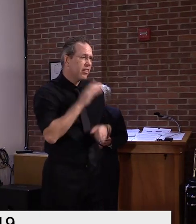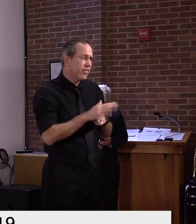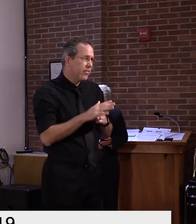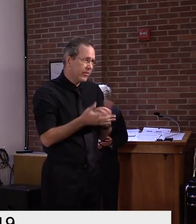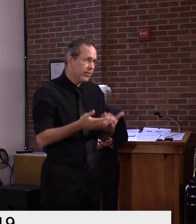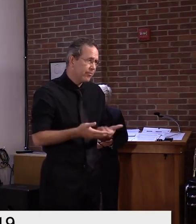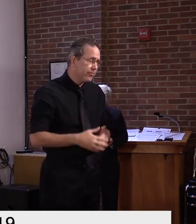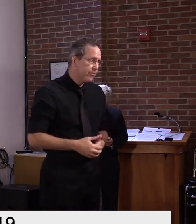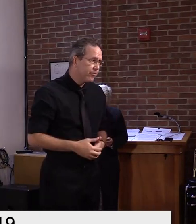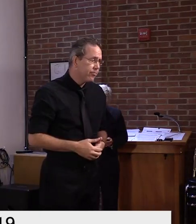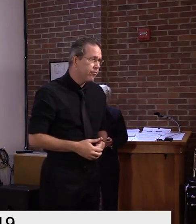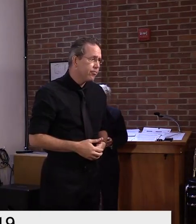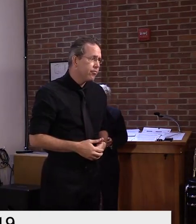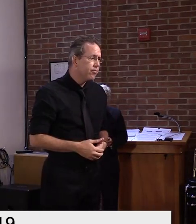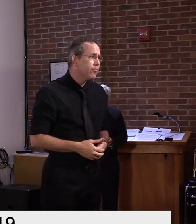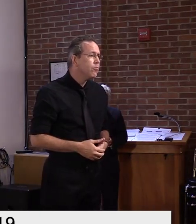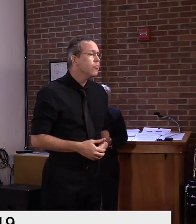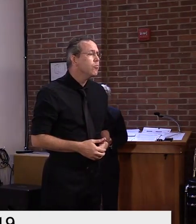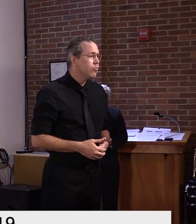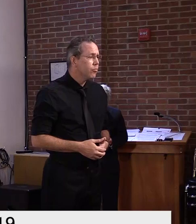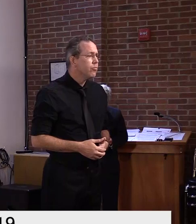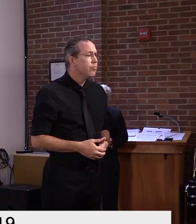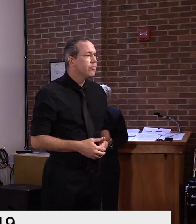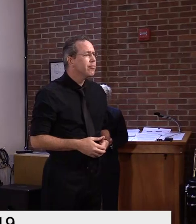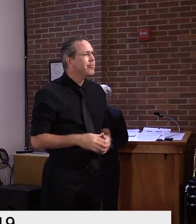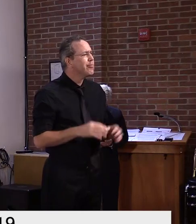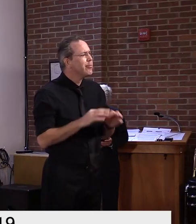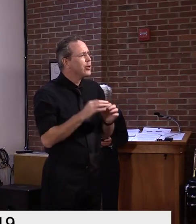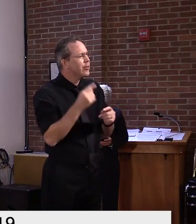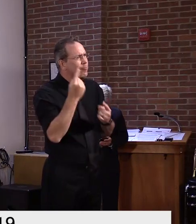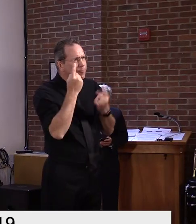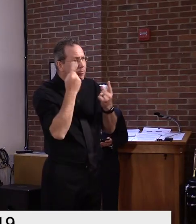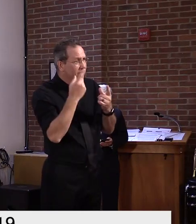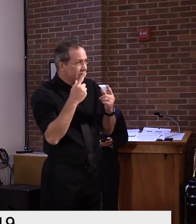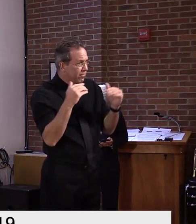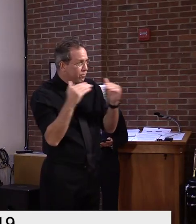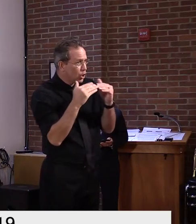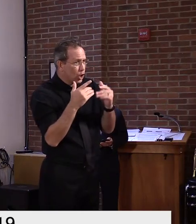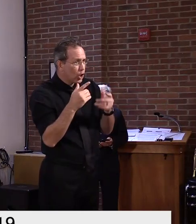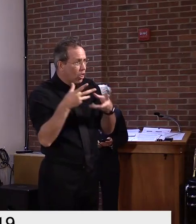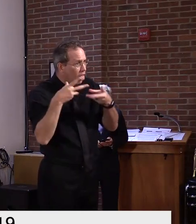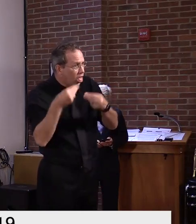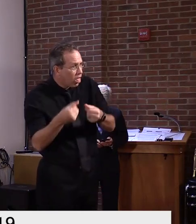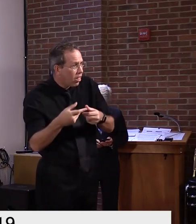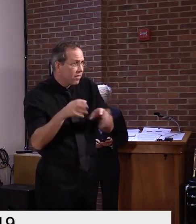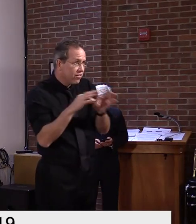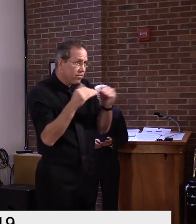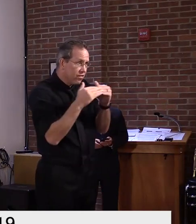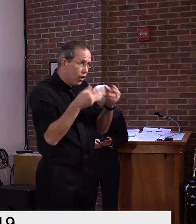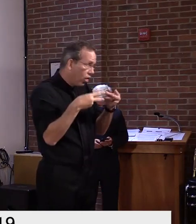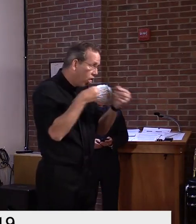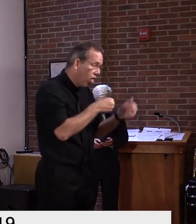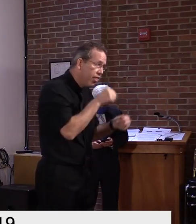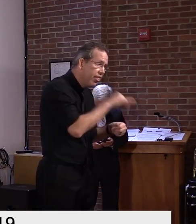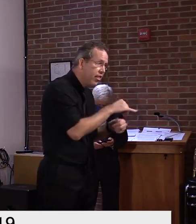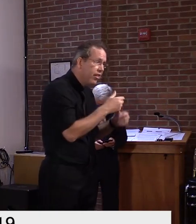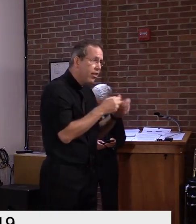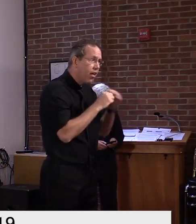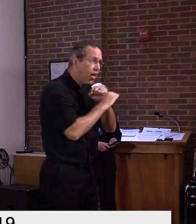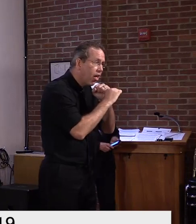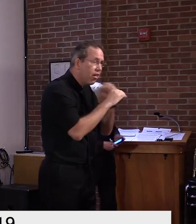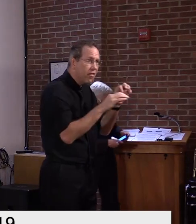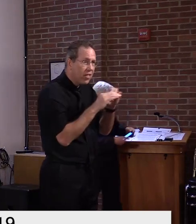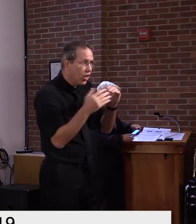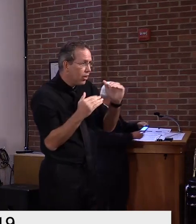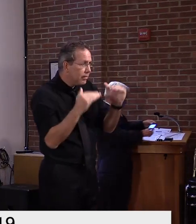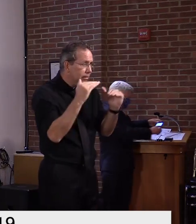that the systems are equitable. And if there's one thing the pandemic has demonstrated to us all, just using